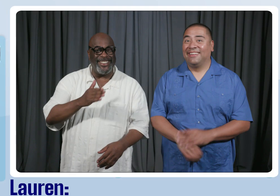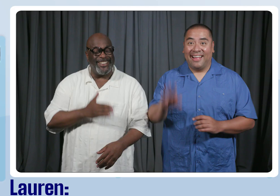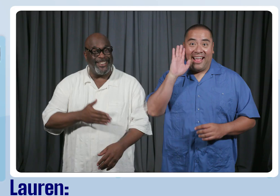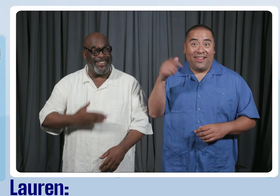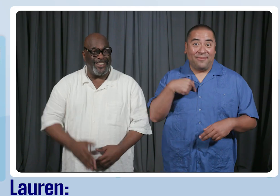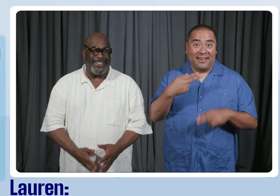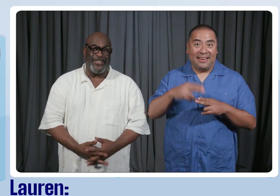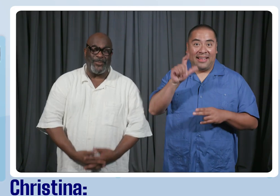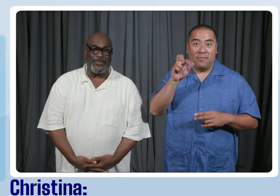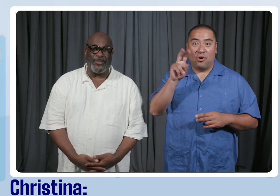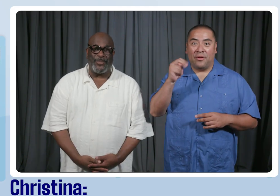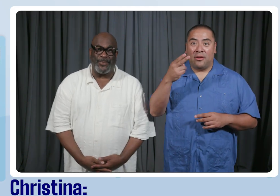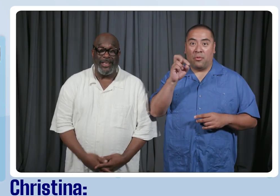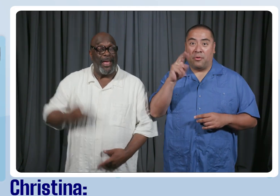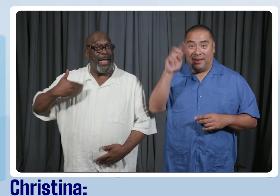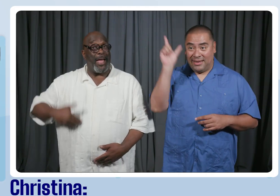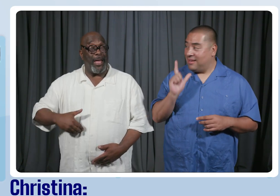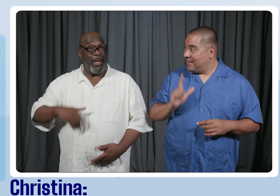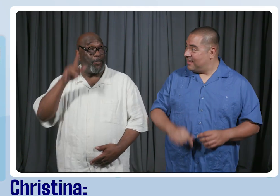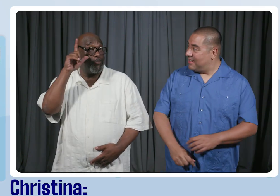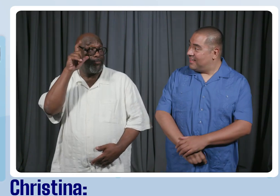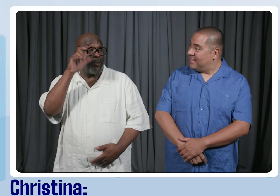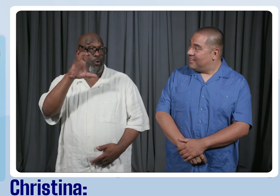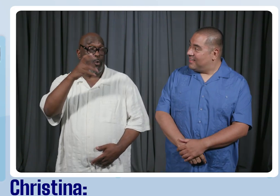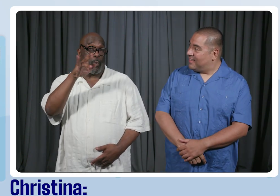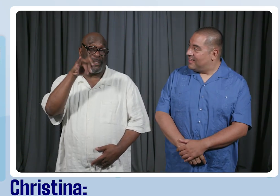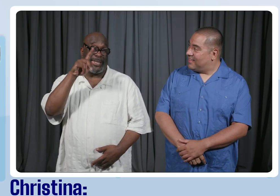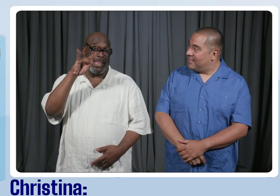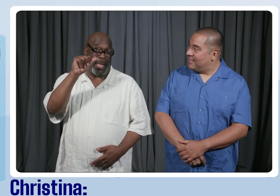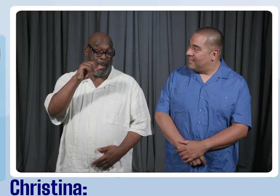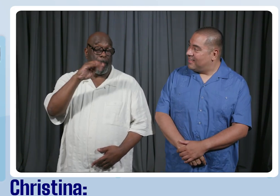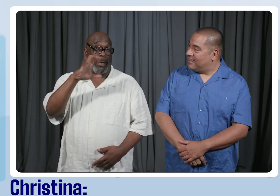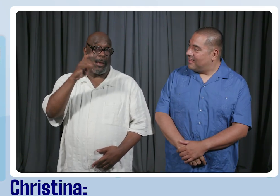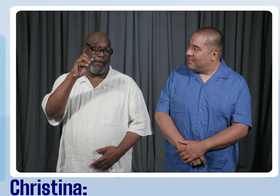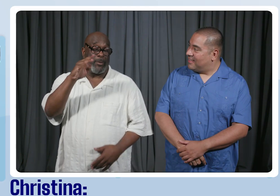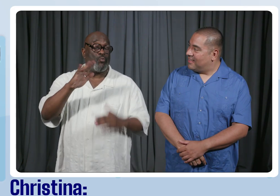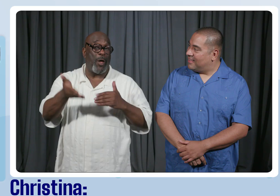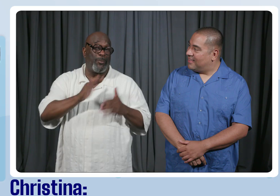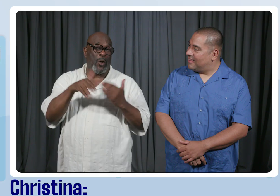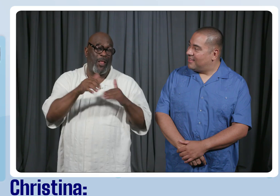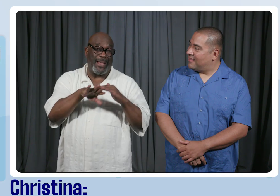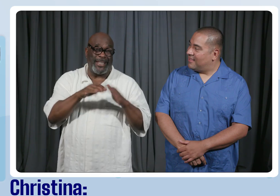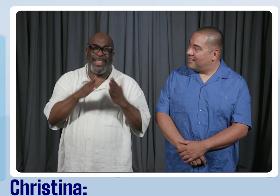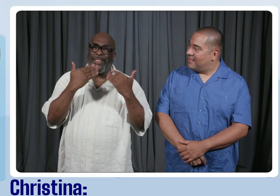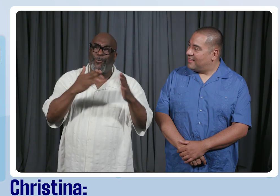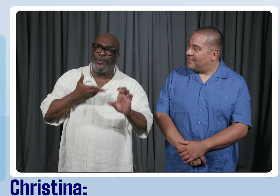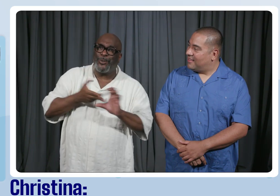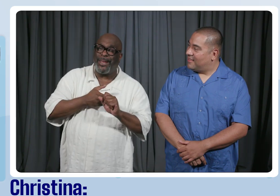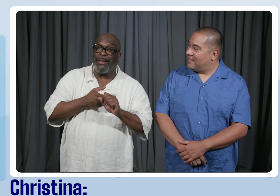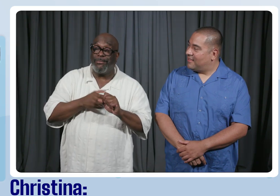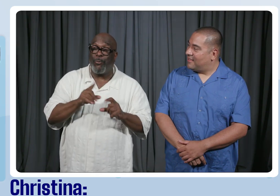Hello, I'm Lauren Huberman. And I'm Christina McLean. Welcome to All Access. Hi, everyone. Thanks for joining us for another episode of